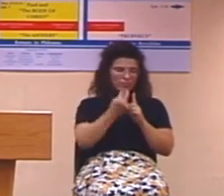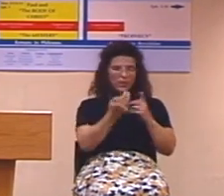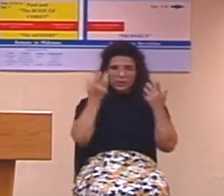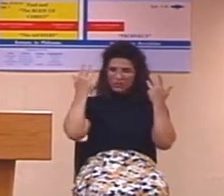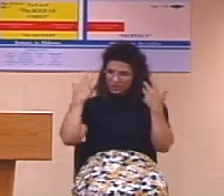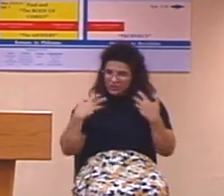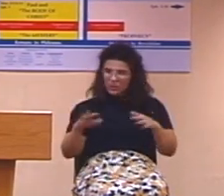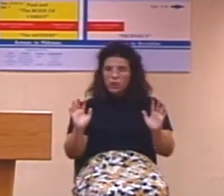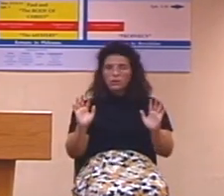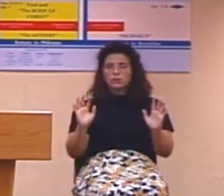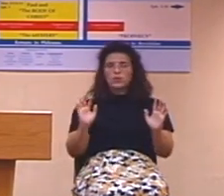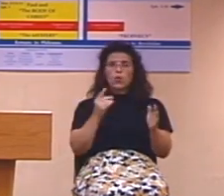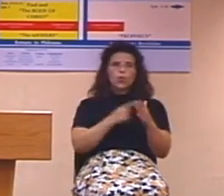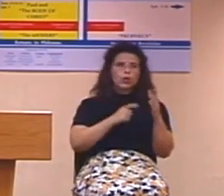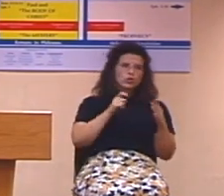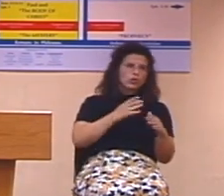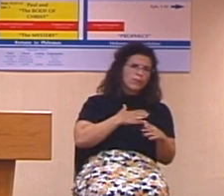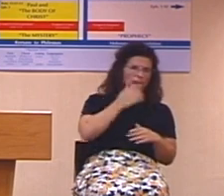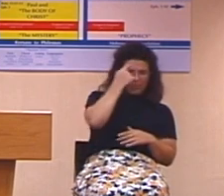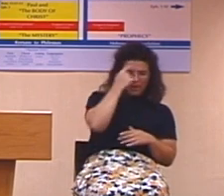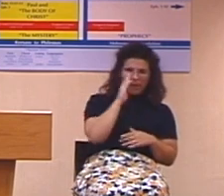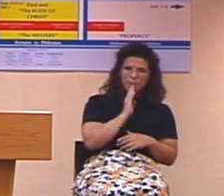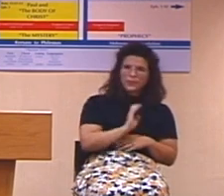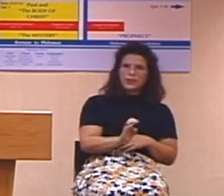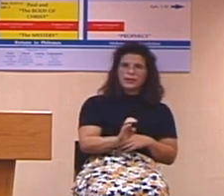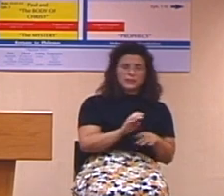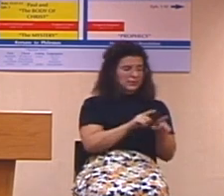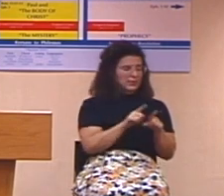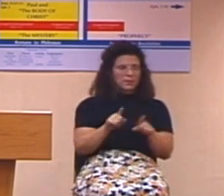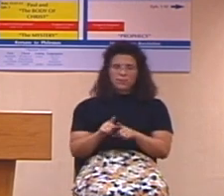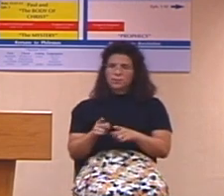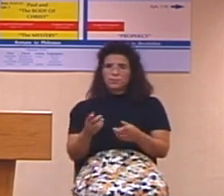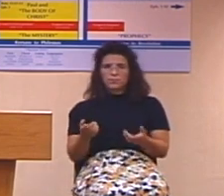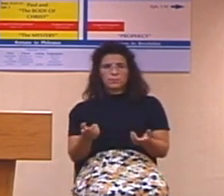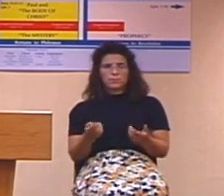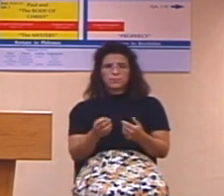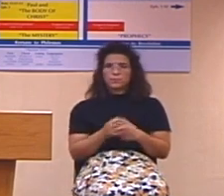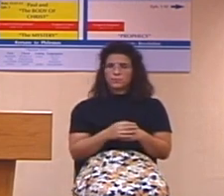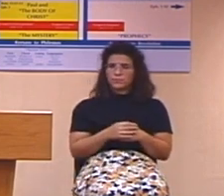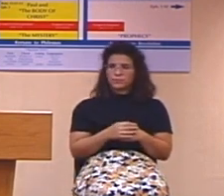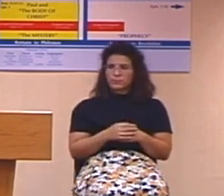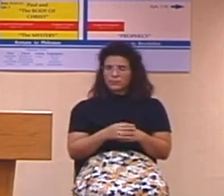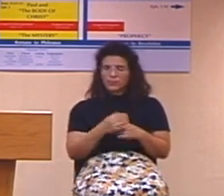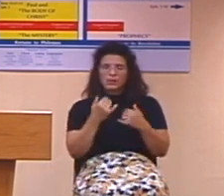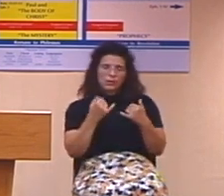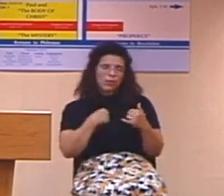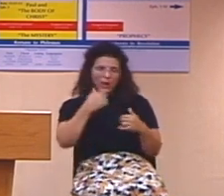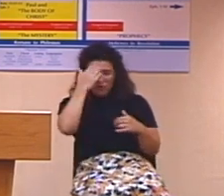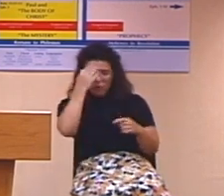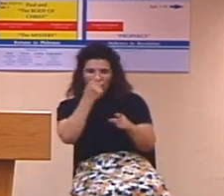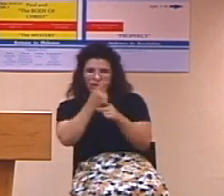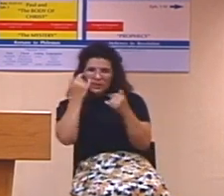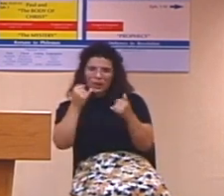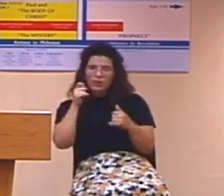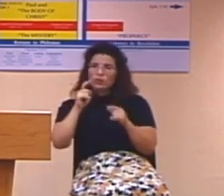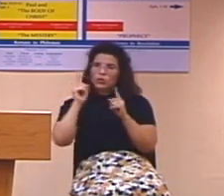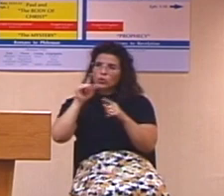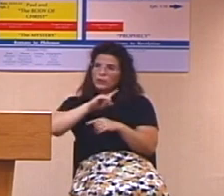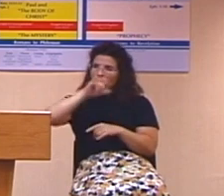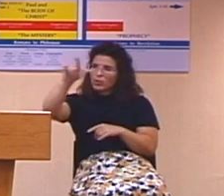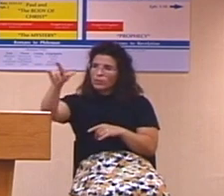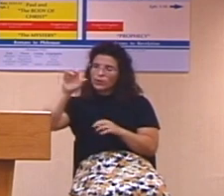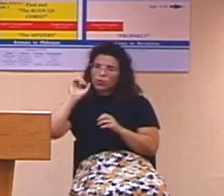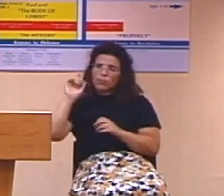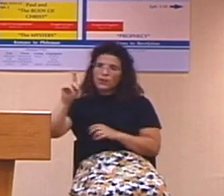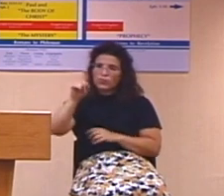done. What should my mind be? Same thing. I know right now I got to go get on an airplane and go back to